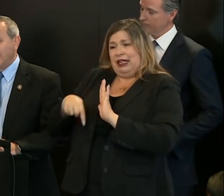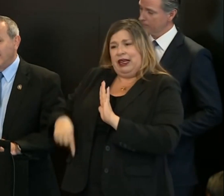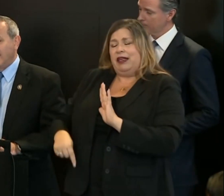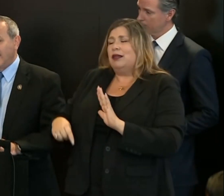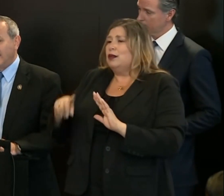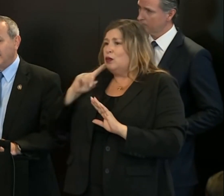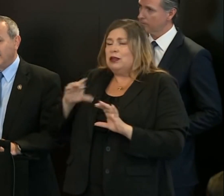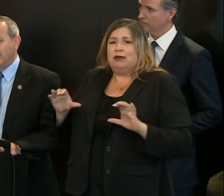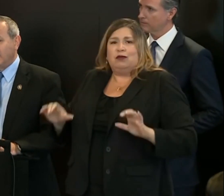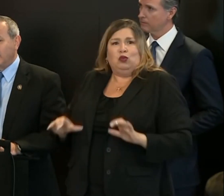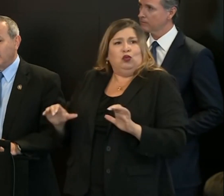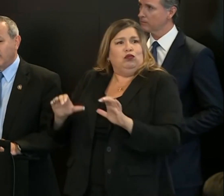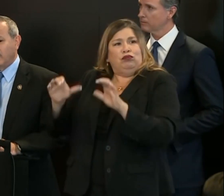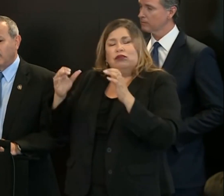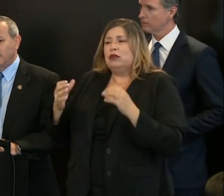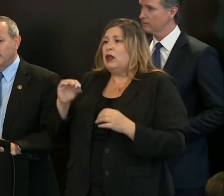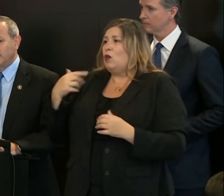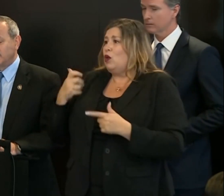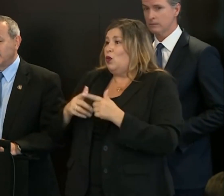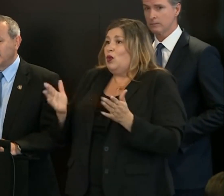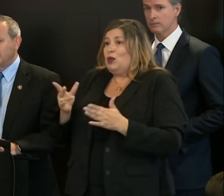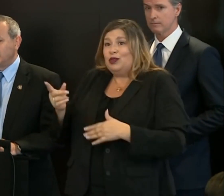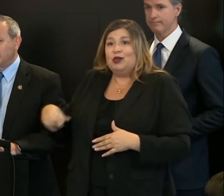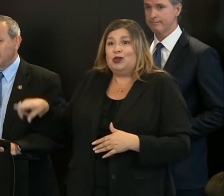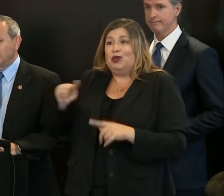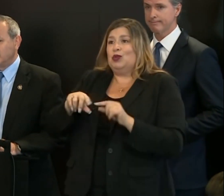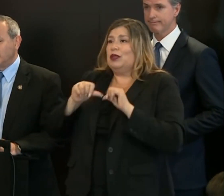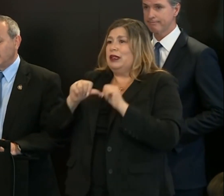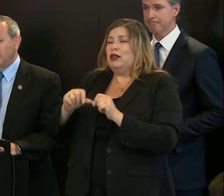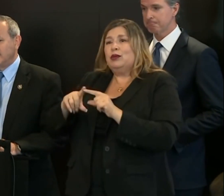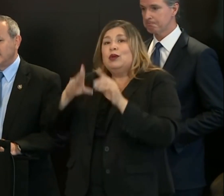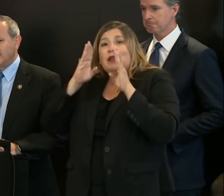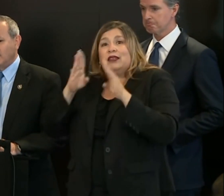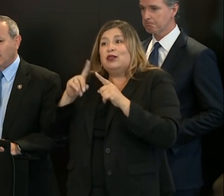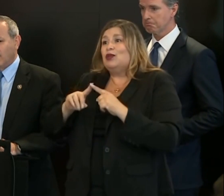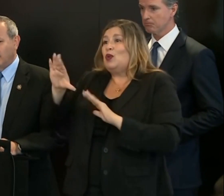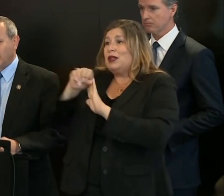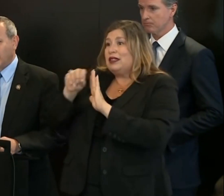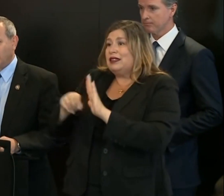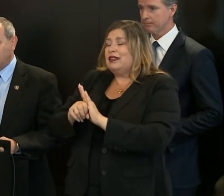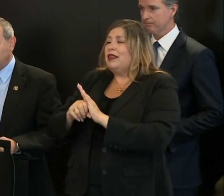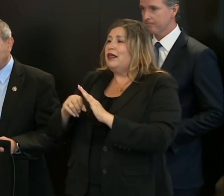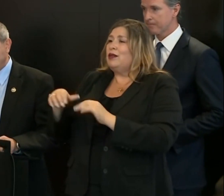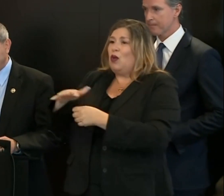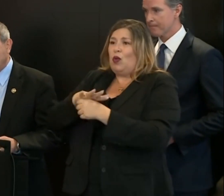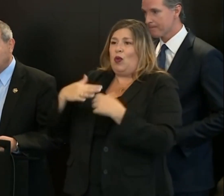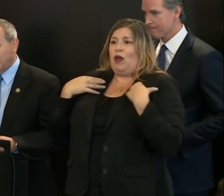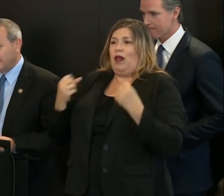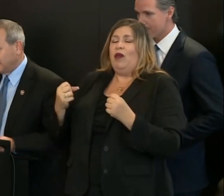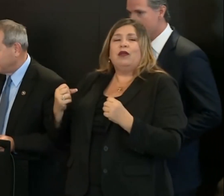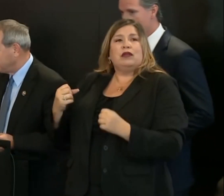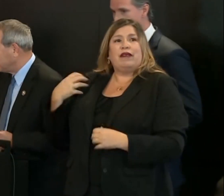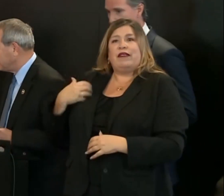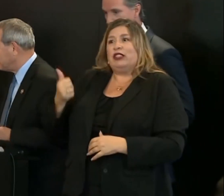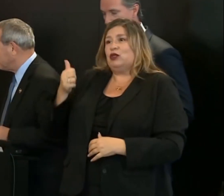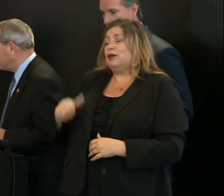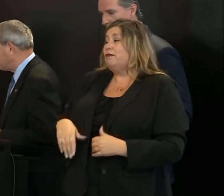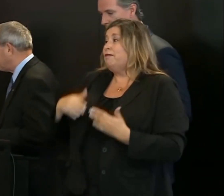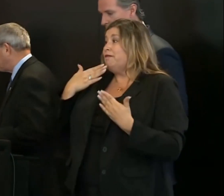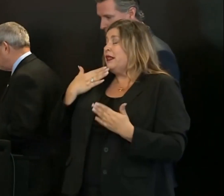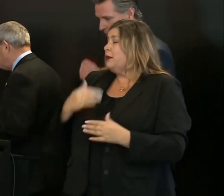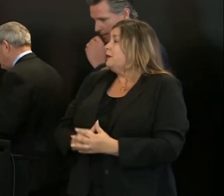action, and we want to encourage you to just continue to listen to your state and local health officials. Thank you. Thanks,